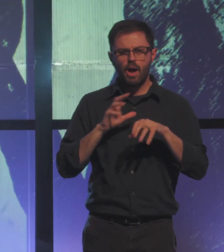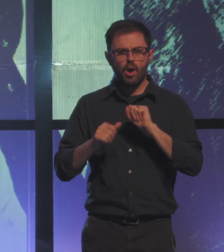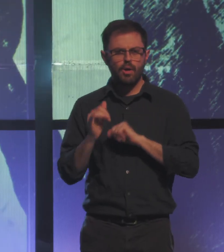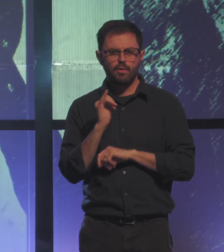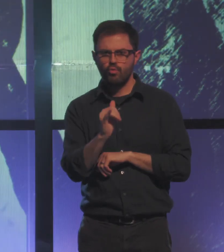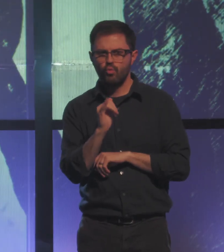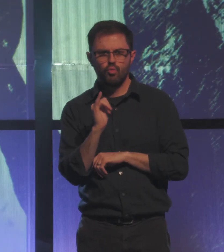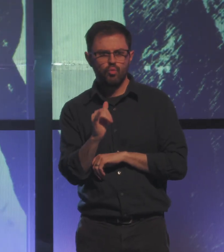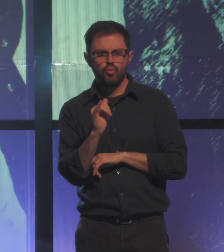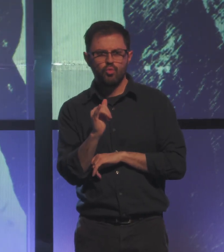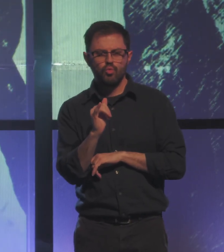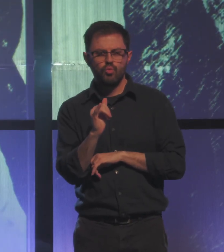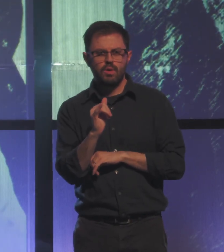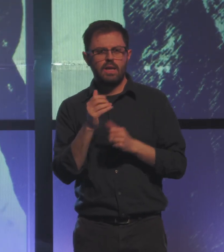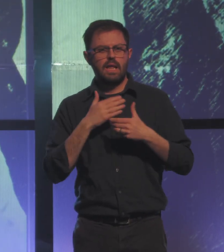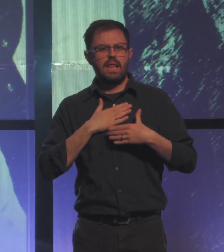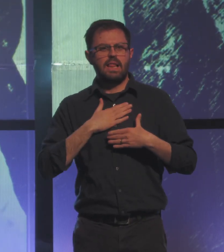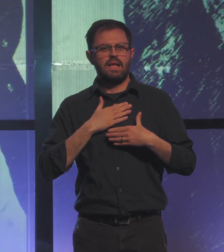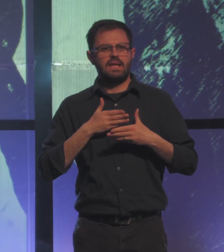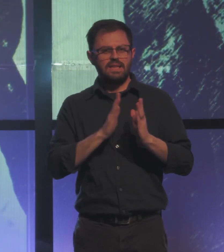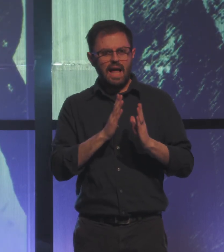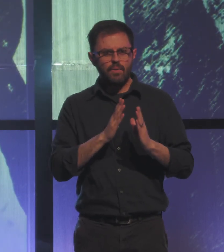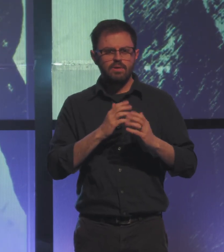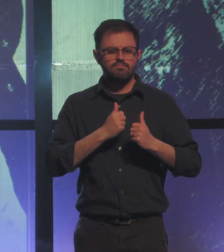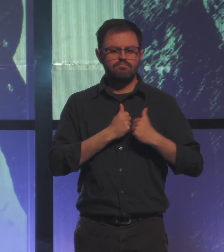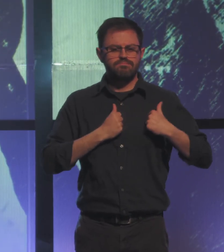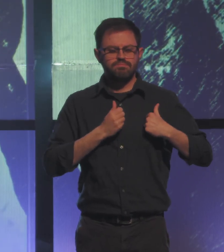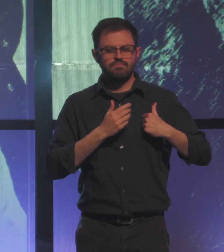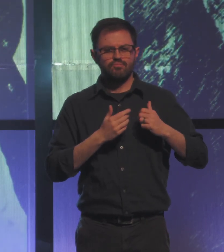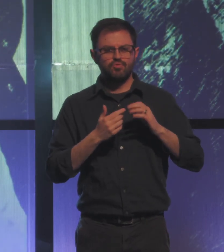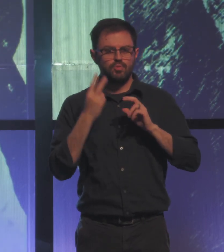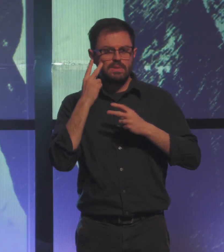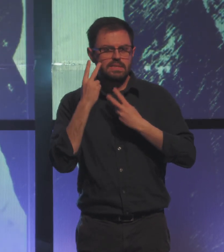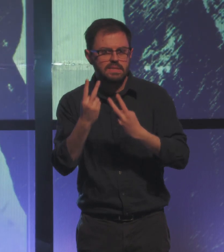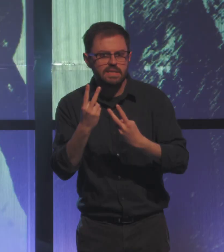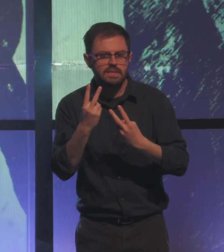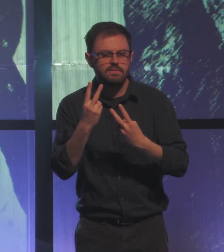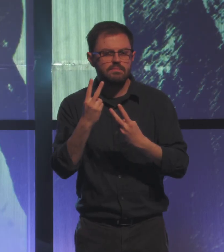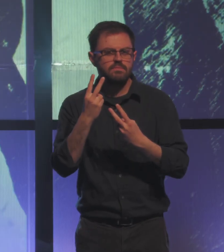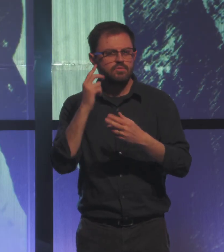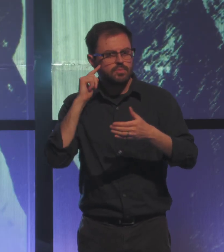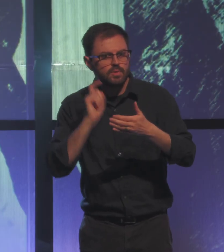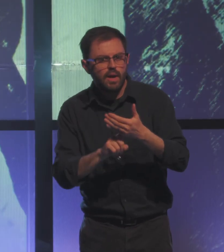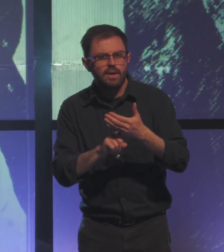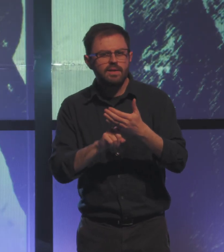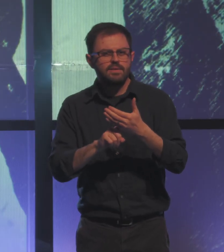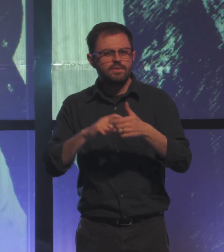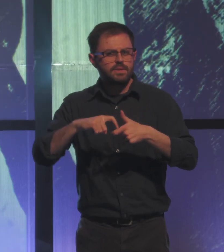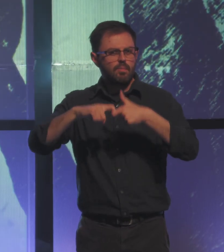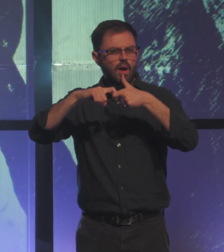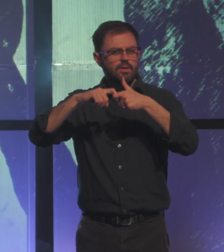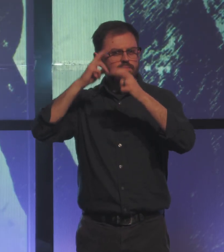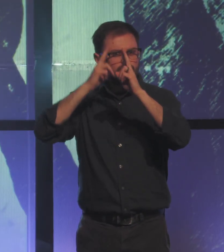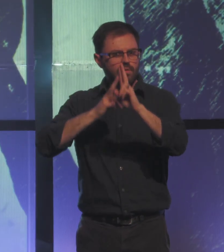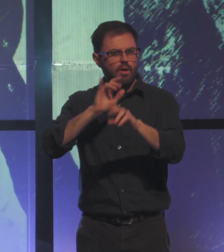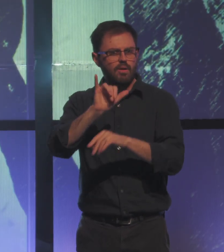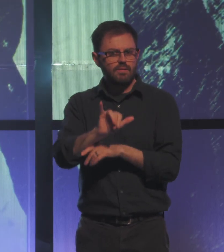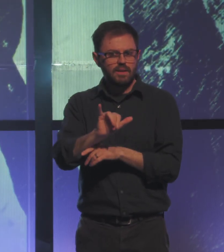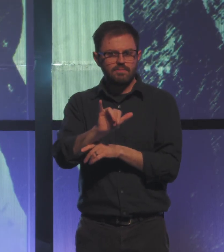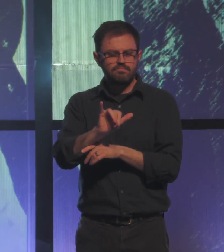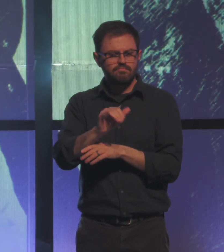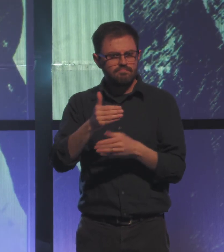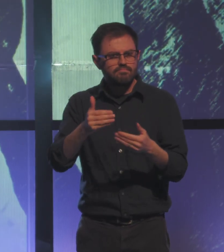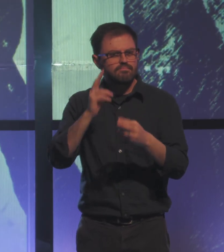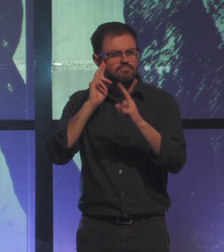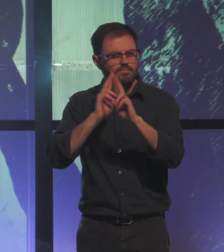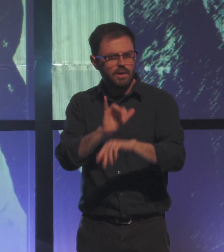heartache, to be seen, to be held. May we pause in this moment and just honor it. Let's just honor